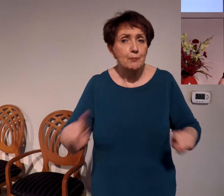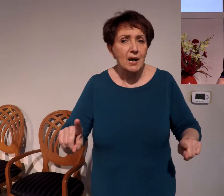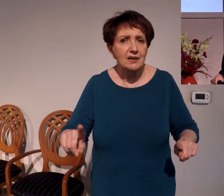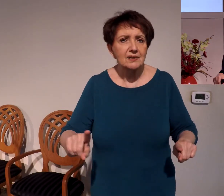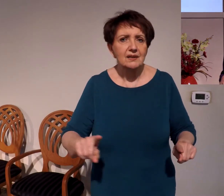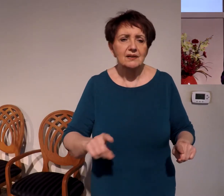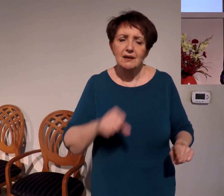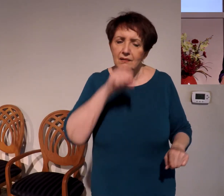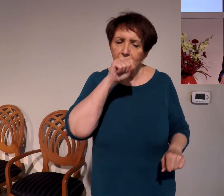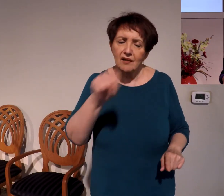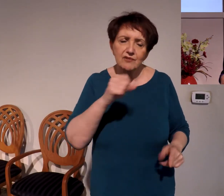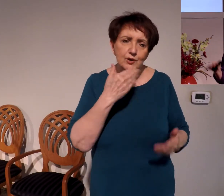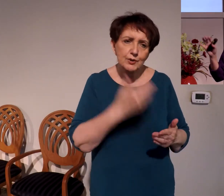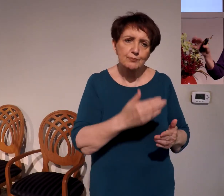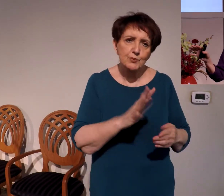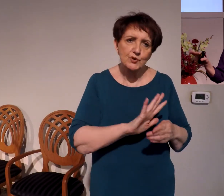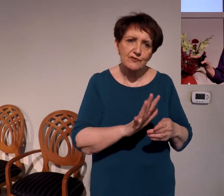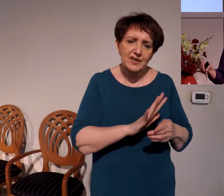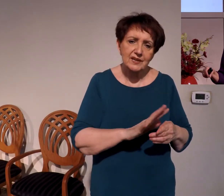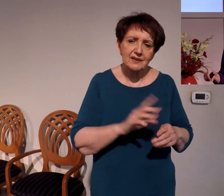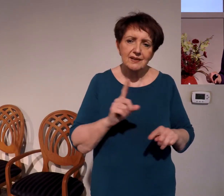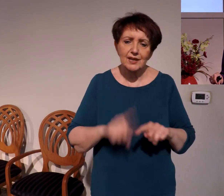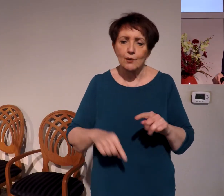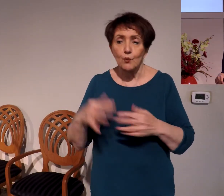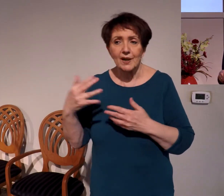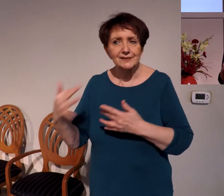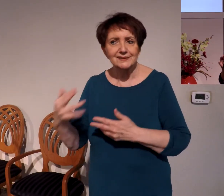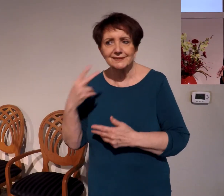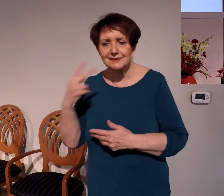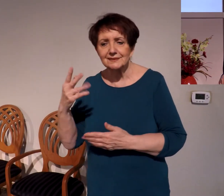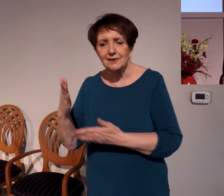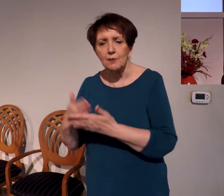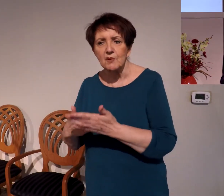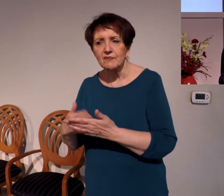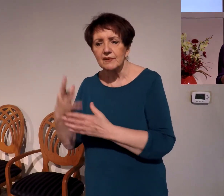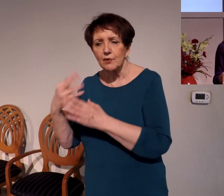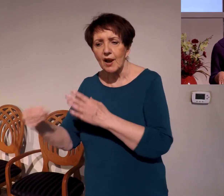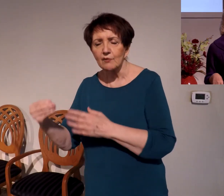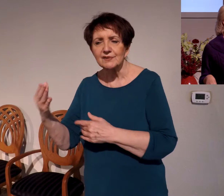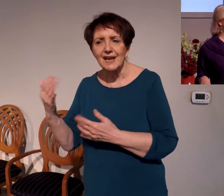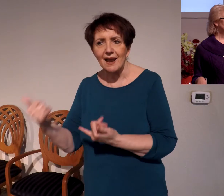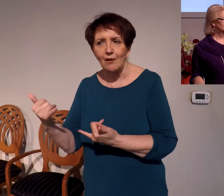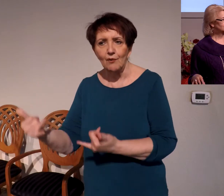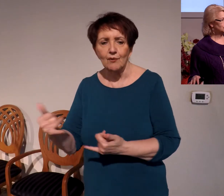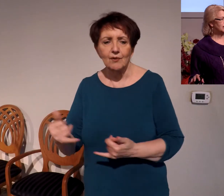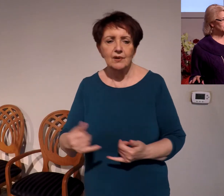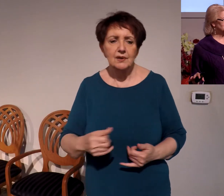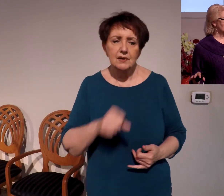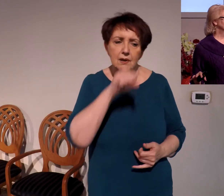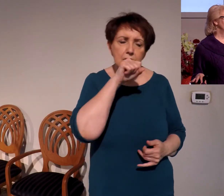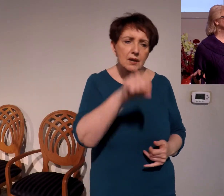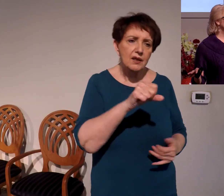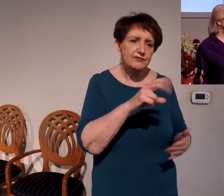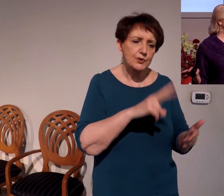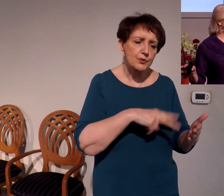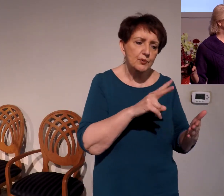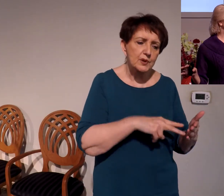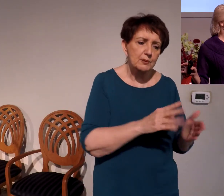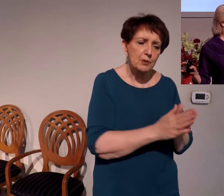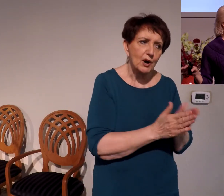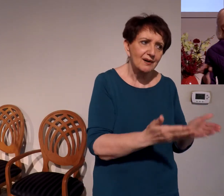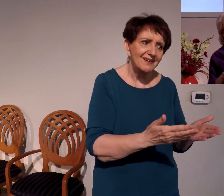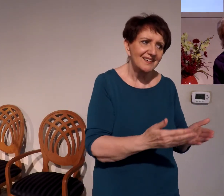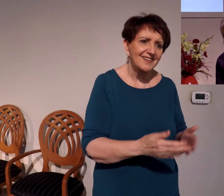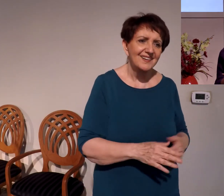good movie. Can't wait to see some of the ones that are out right now. I love to read a good novel. Good trashy sci-fi is my